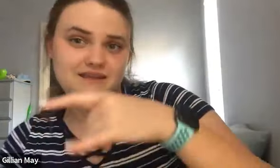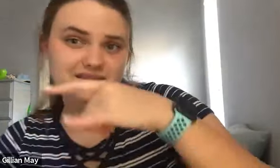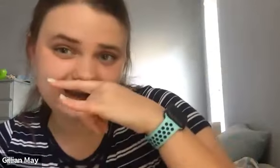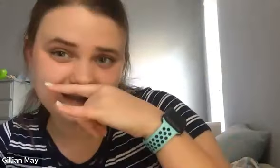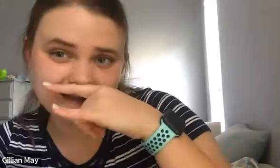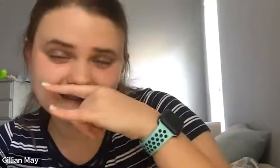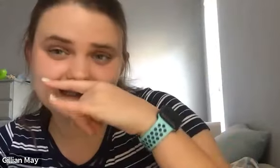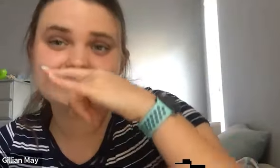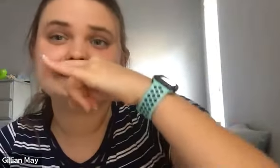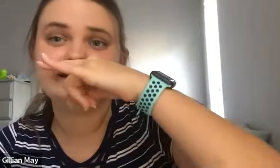kids.